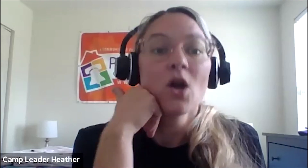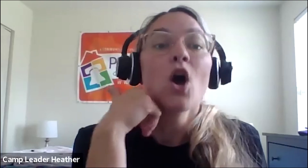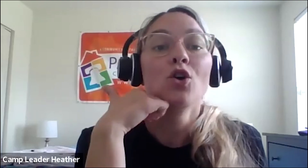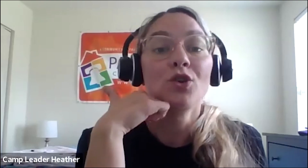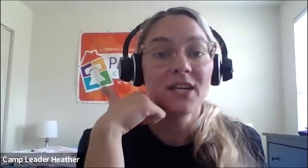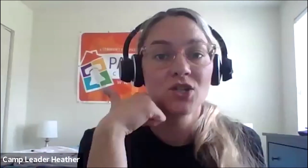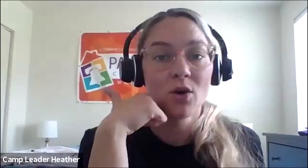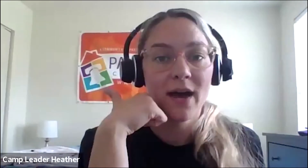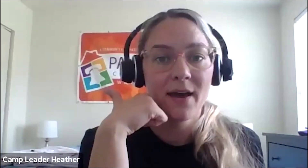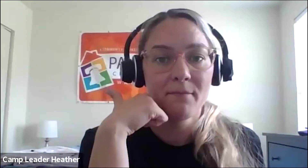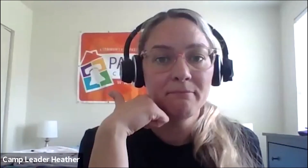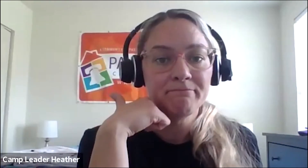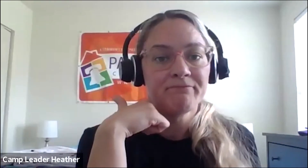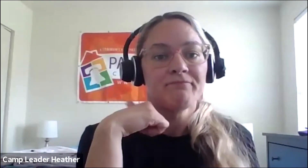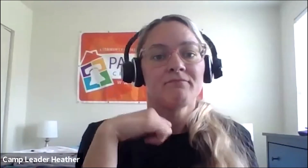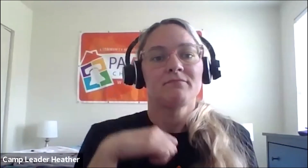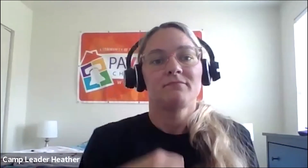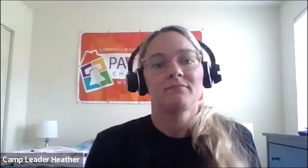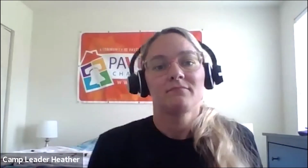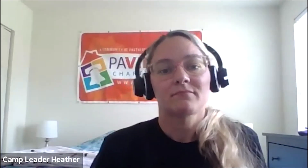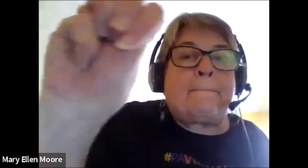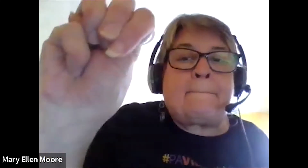Oh, you need to know M? M.